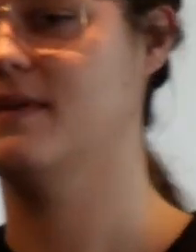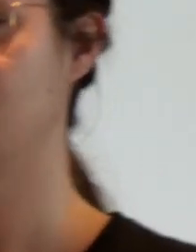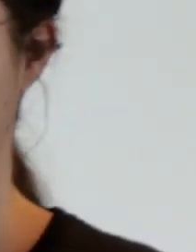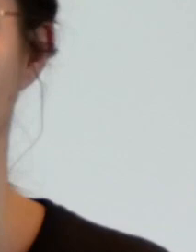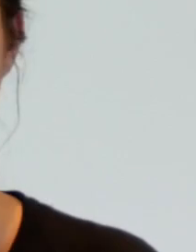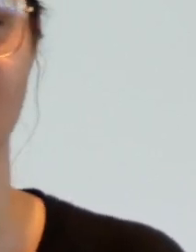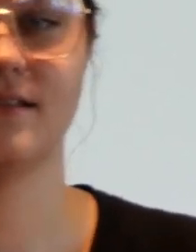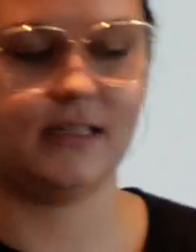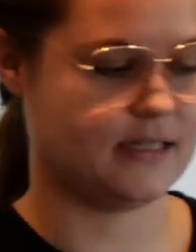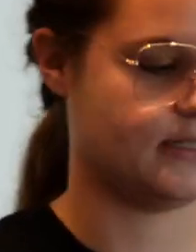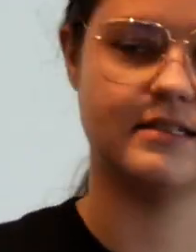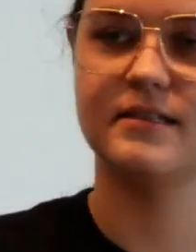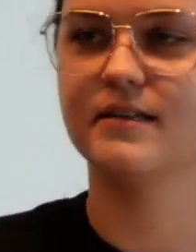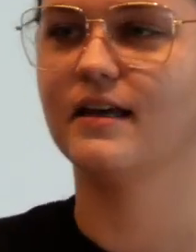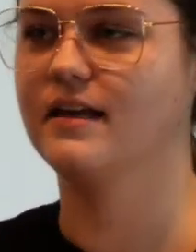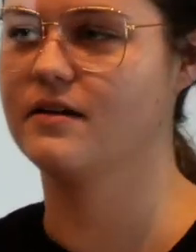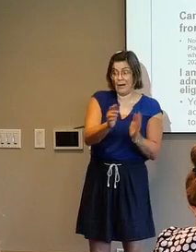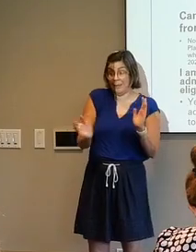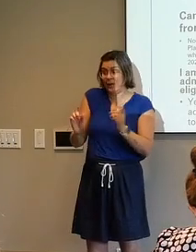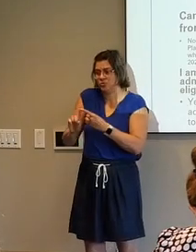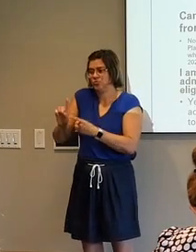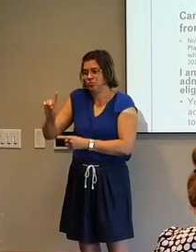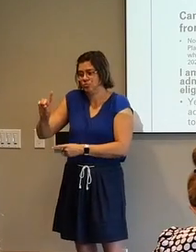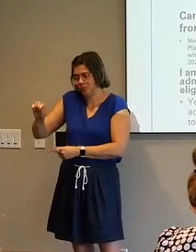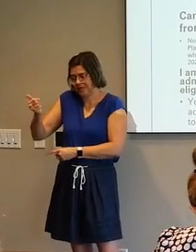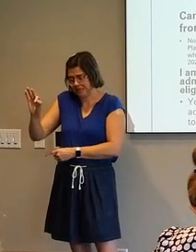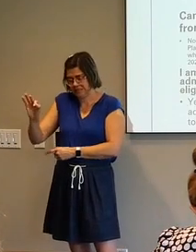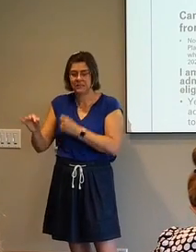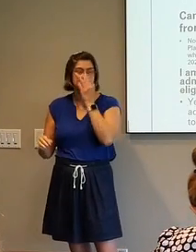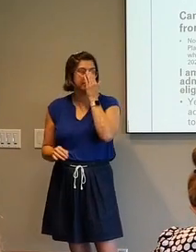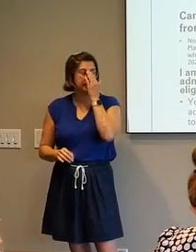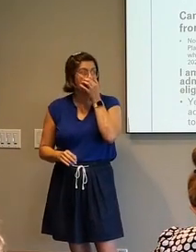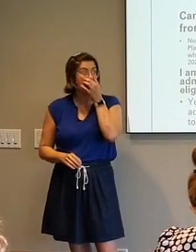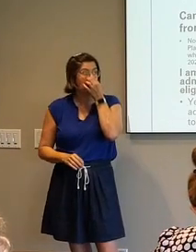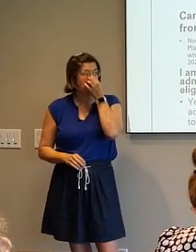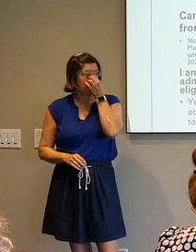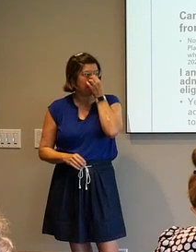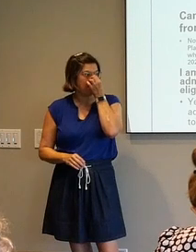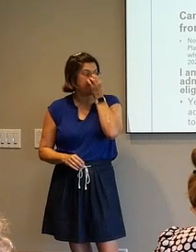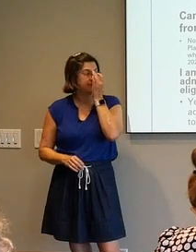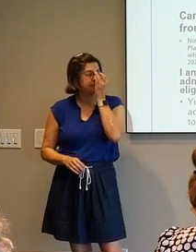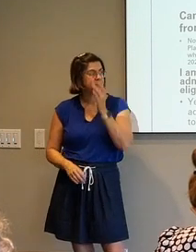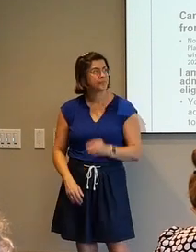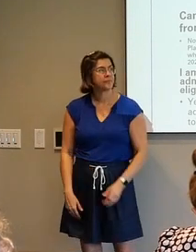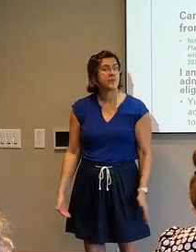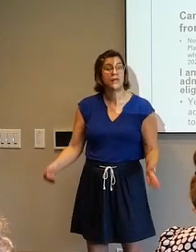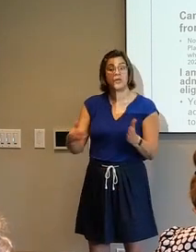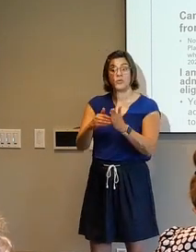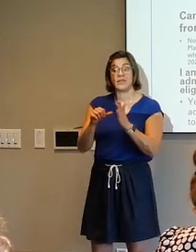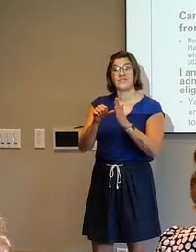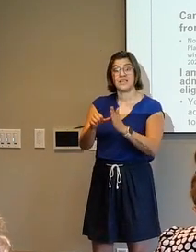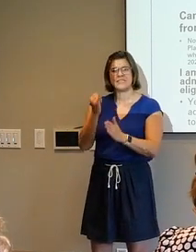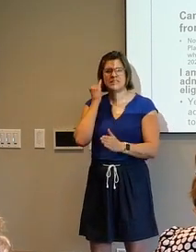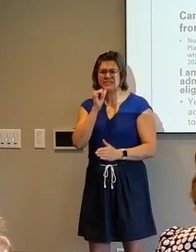2021. Yes. Thank you. Yes. Thank you. Any other questions? Yes. And I would reiterate, when in